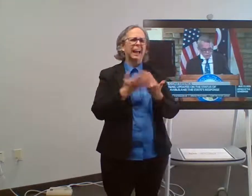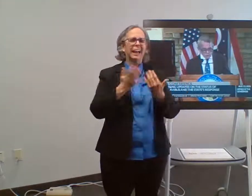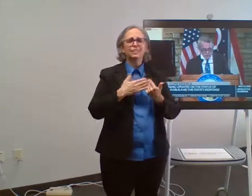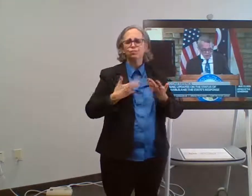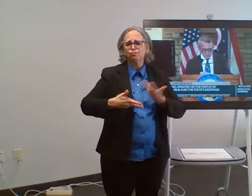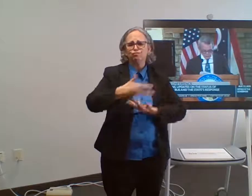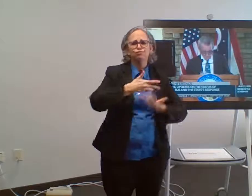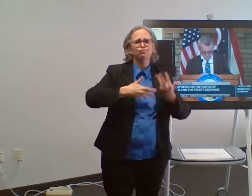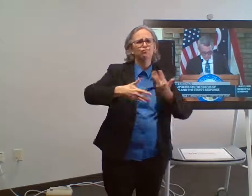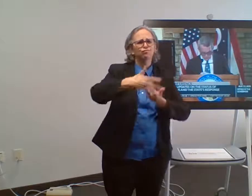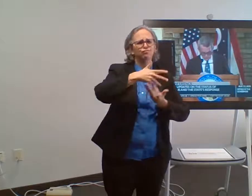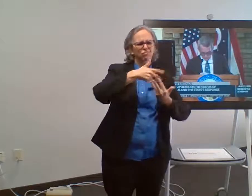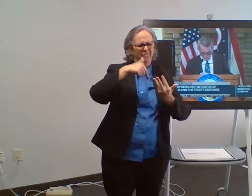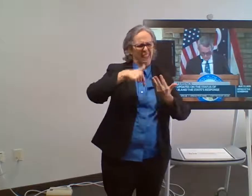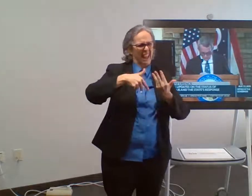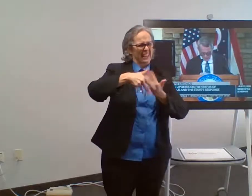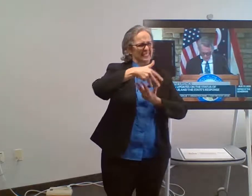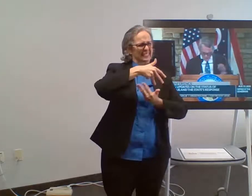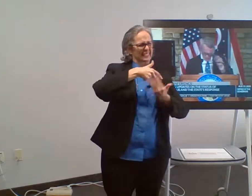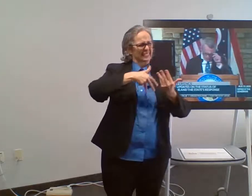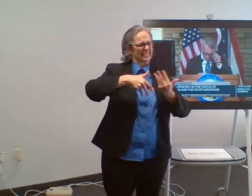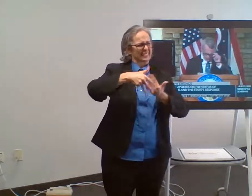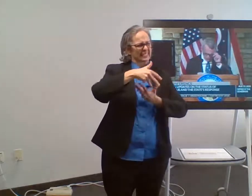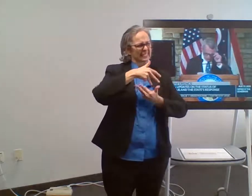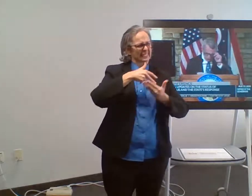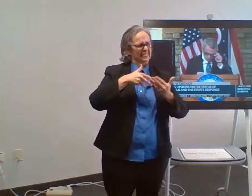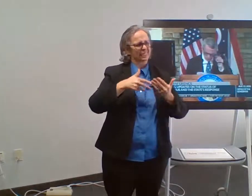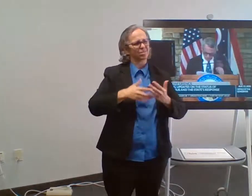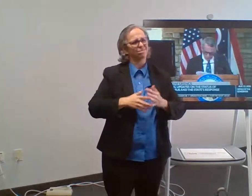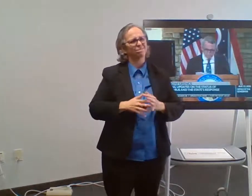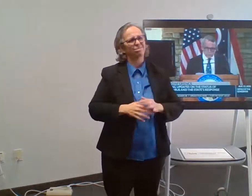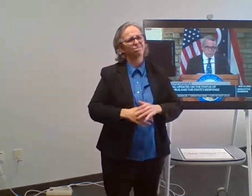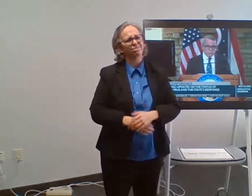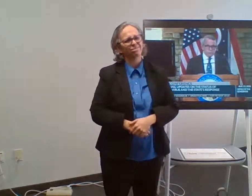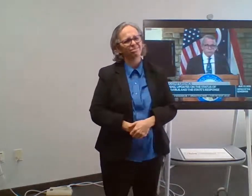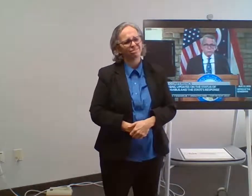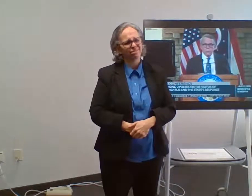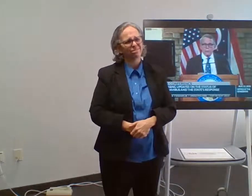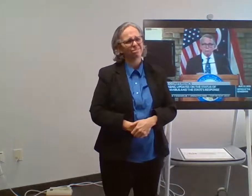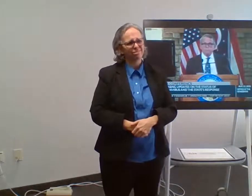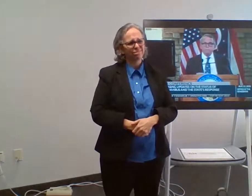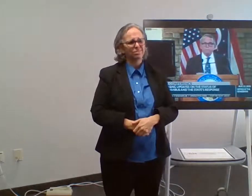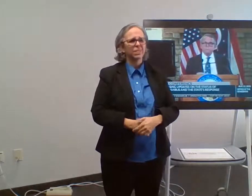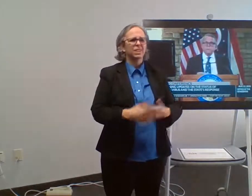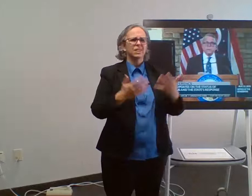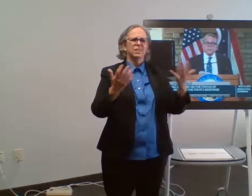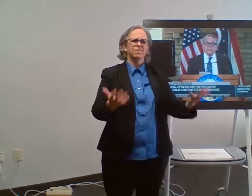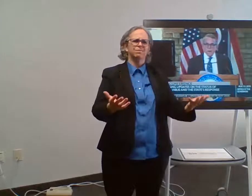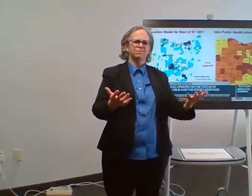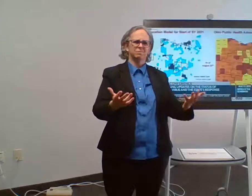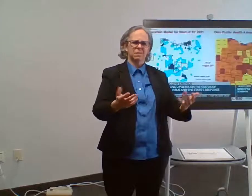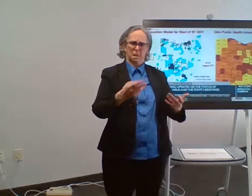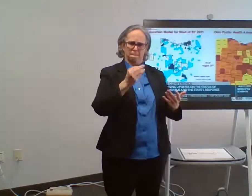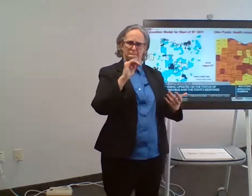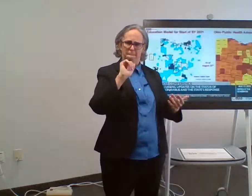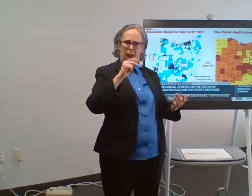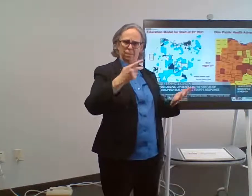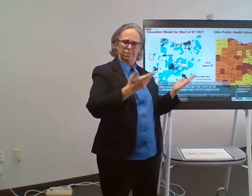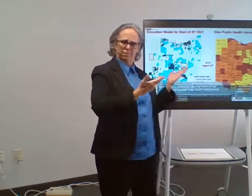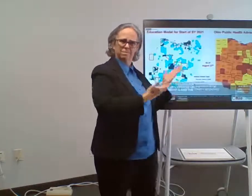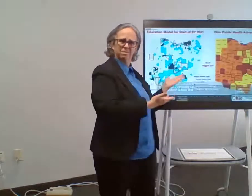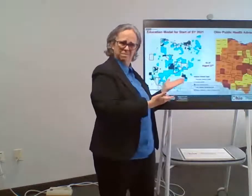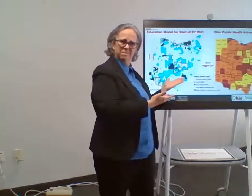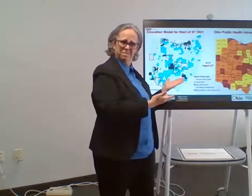Eric, let's go back to another map, and I've asked our data team to kind of combine something from the